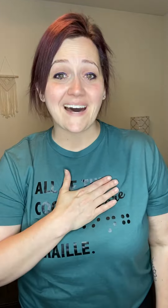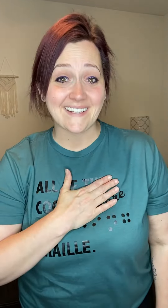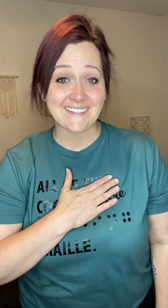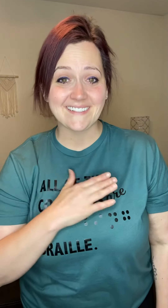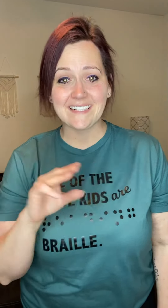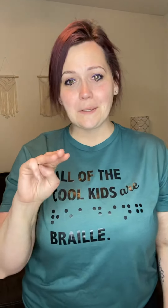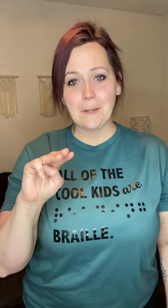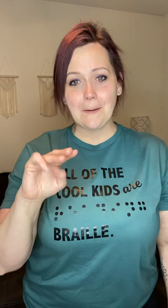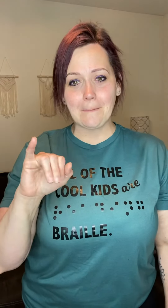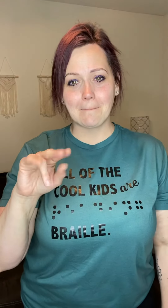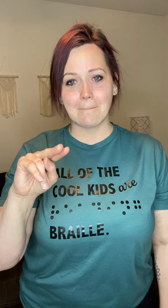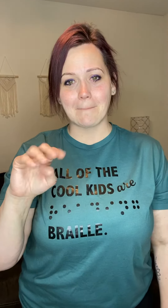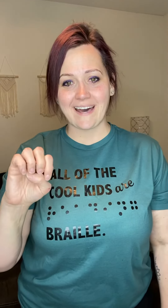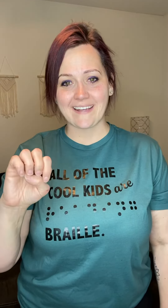Mine, mine,